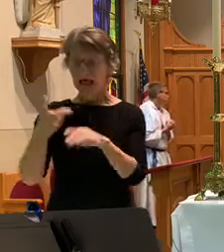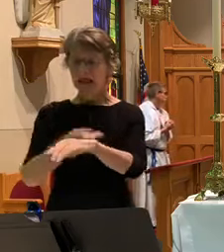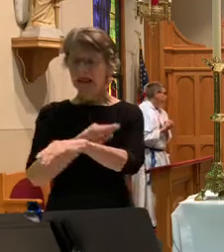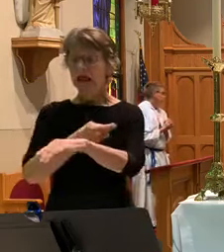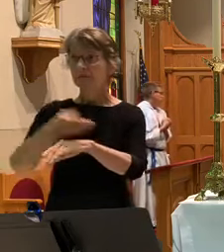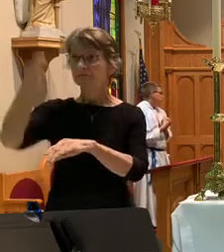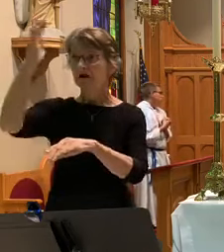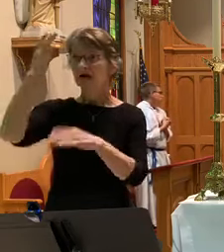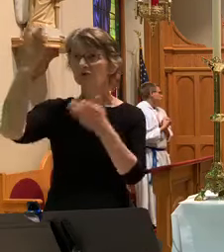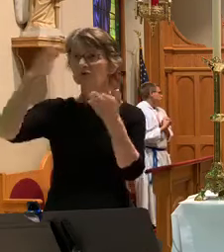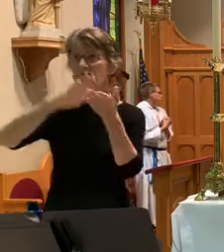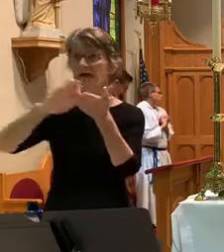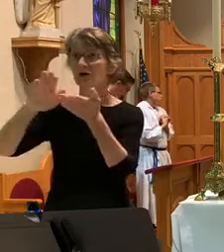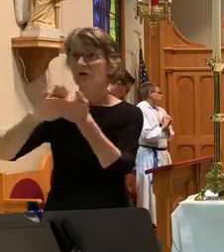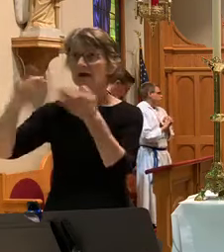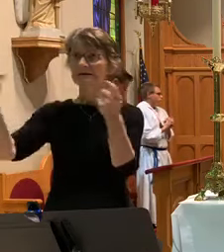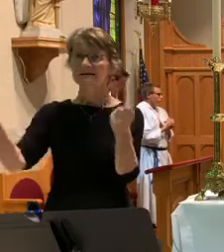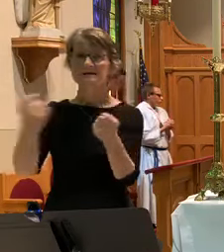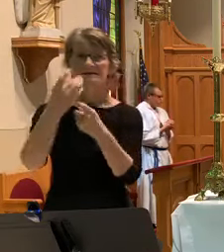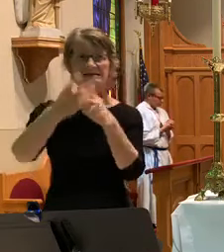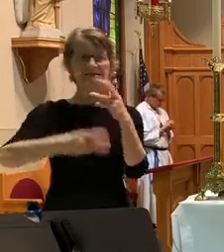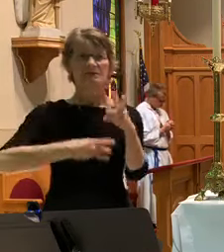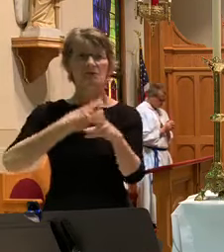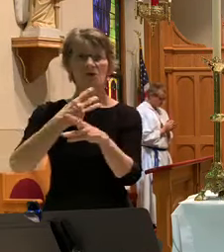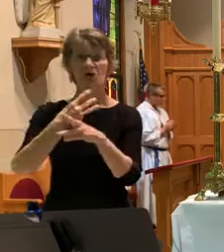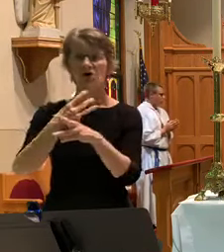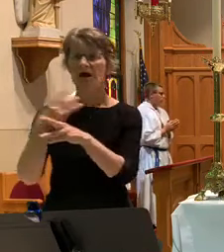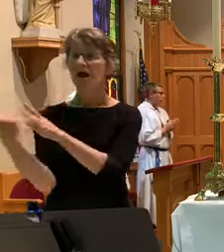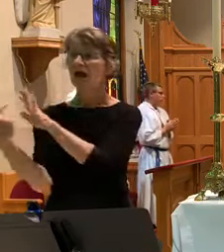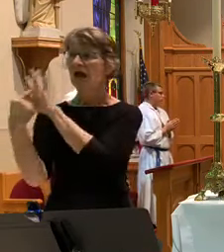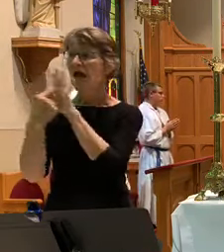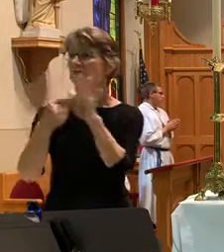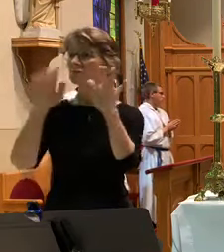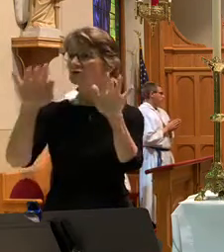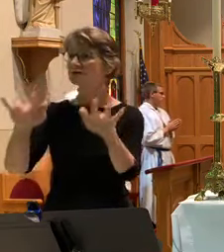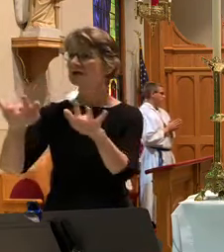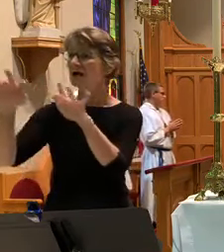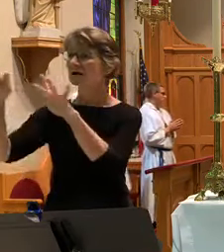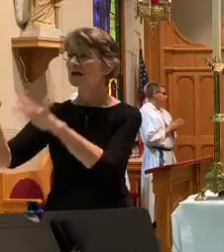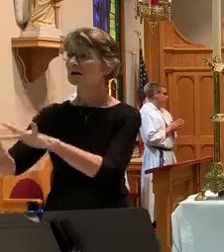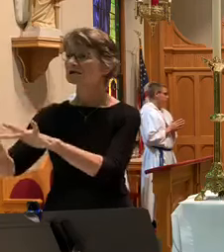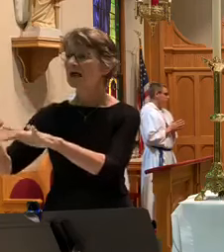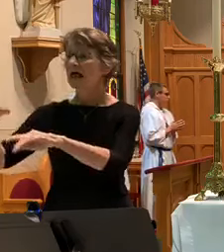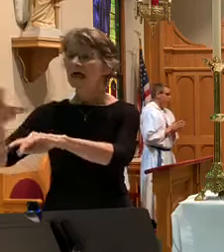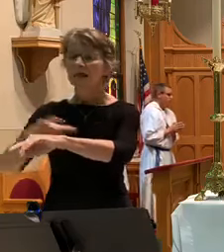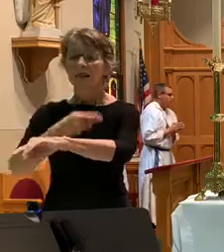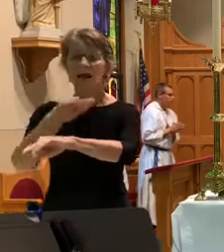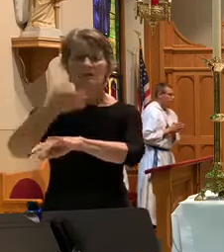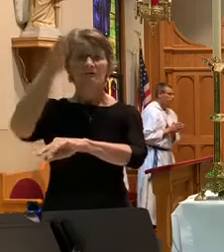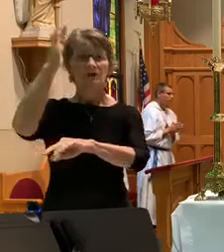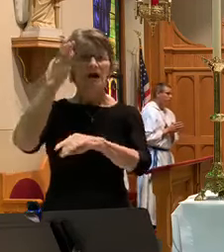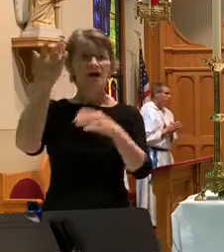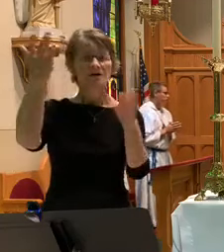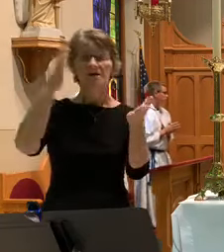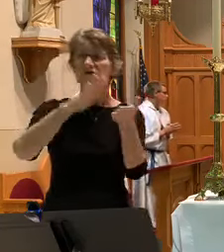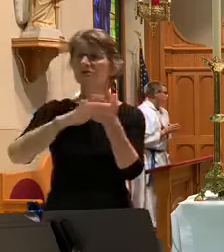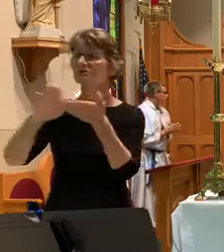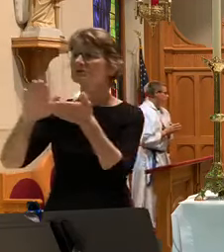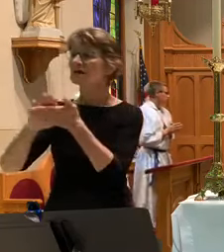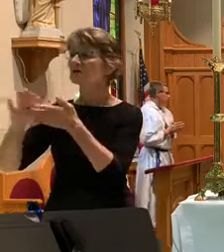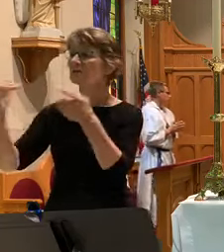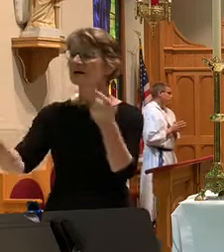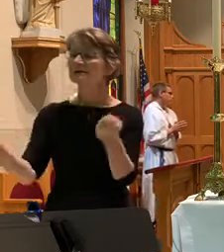And with your spirit. Lamb of God, you take away the sins of the world. Have mercy on us. Lamb of